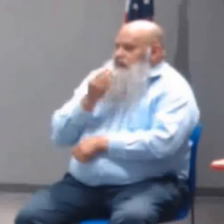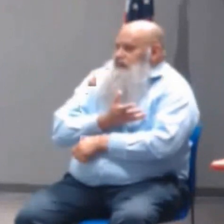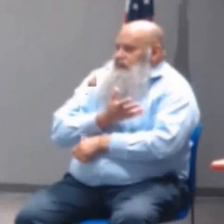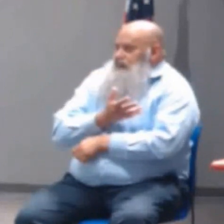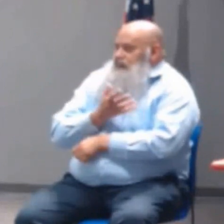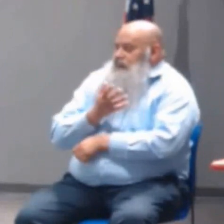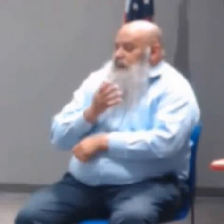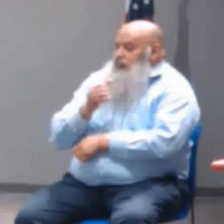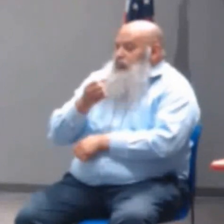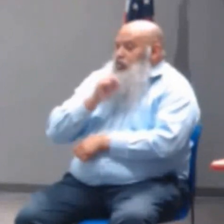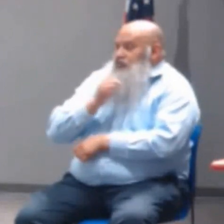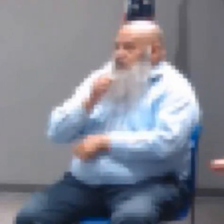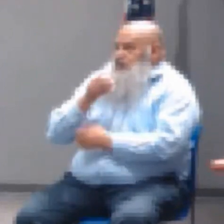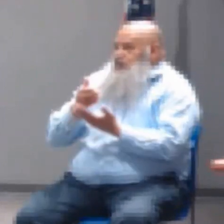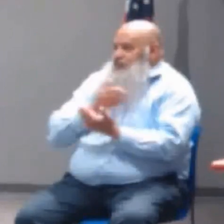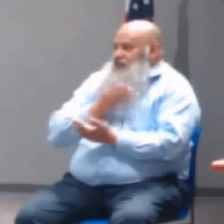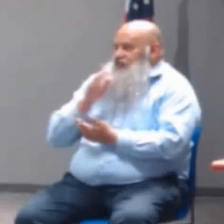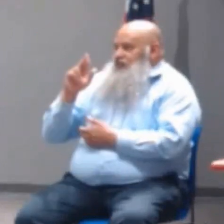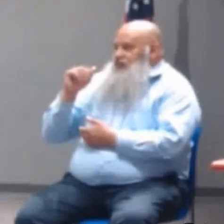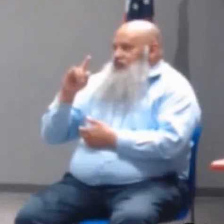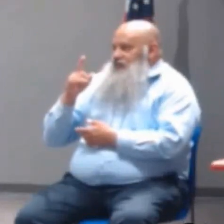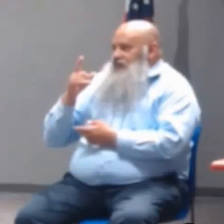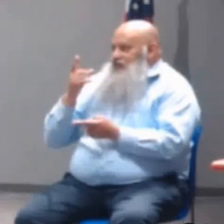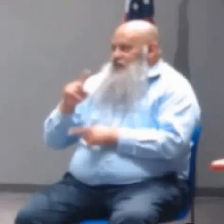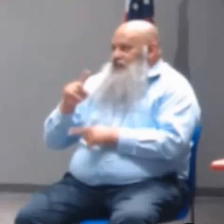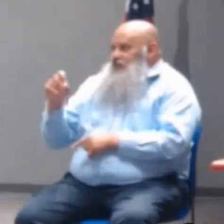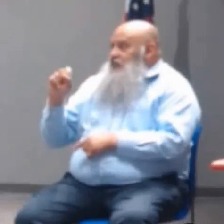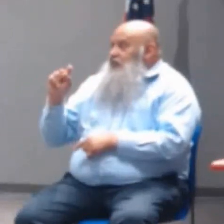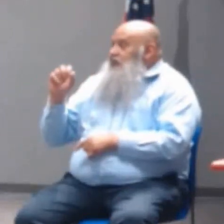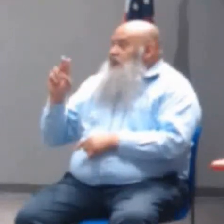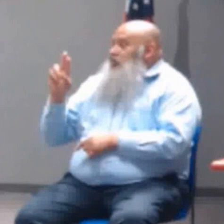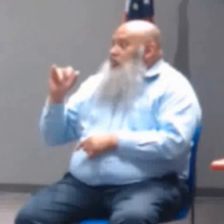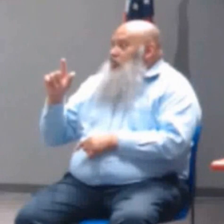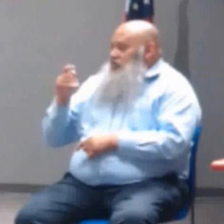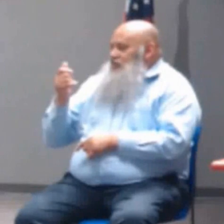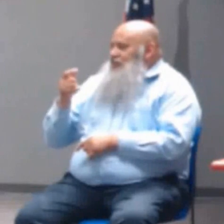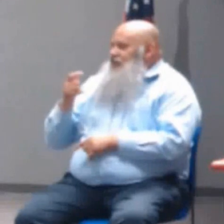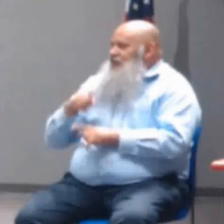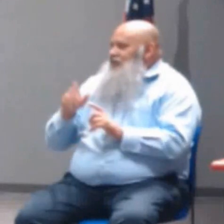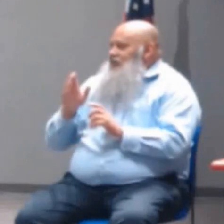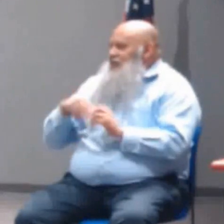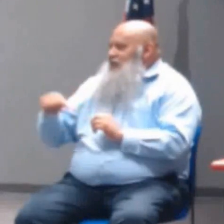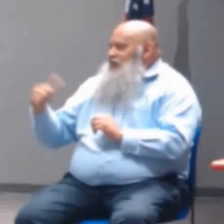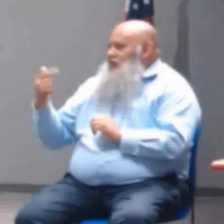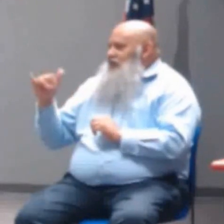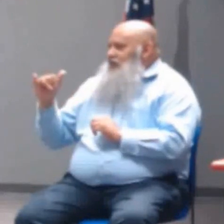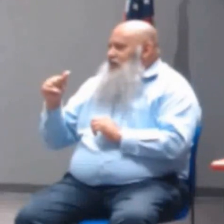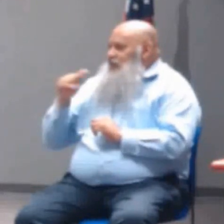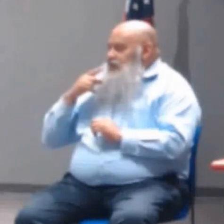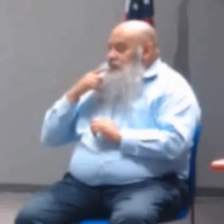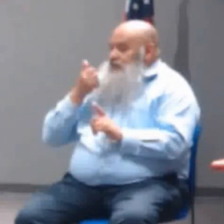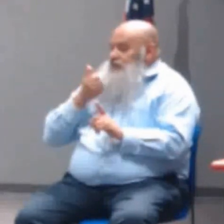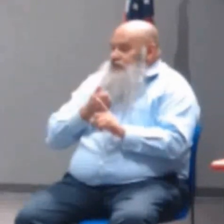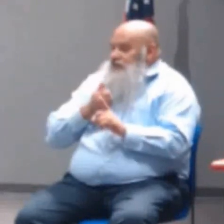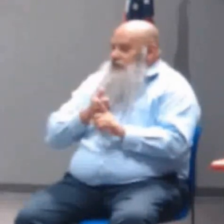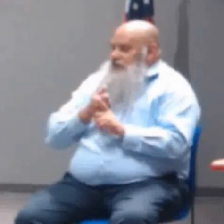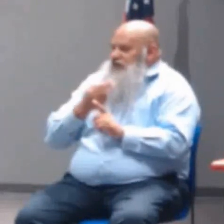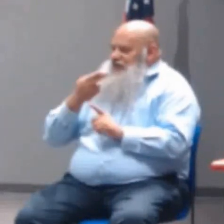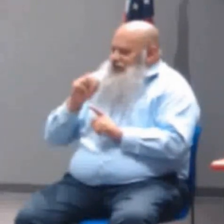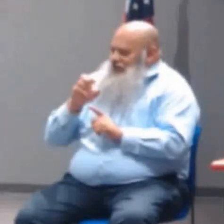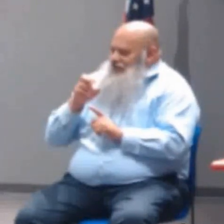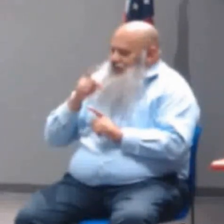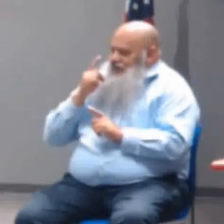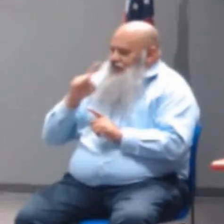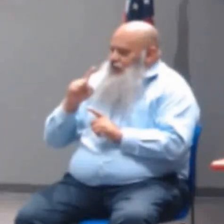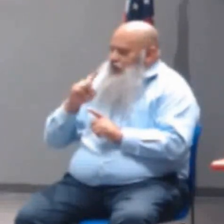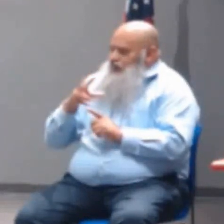before a raid happened. Stonewall was just a little bit different than most of the other gay bars because it was a haven for the transgendered homeless